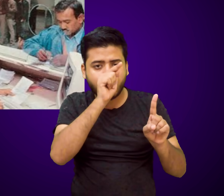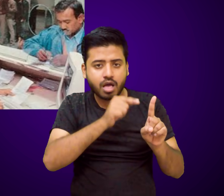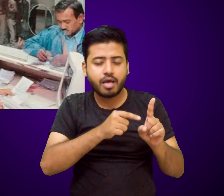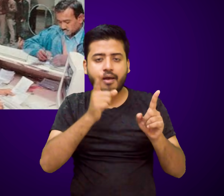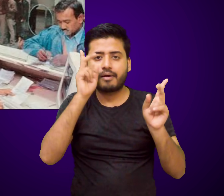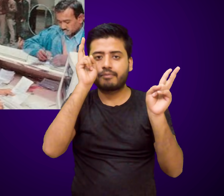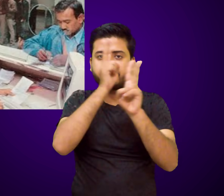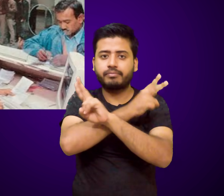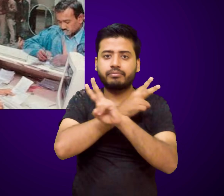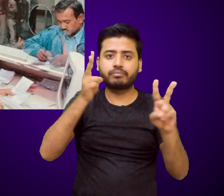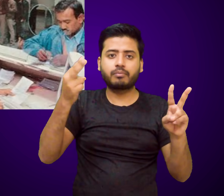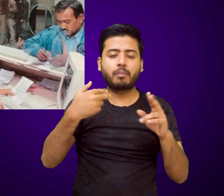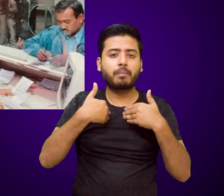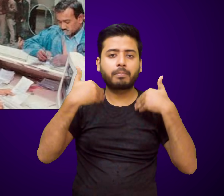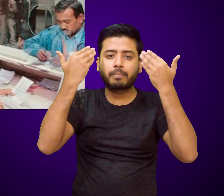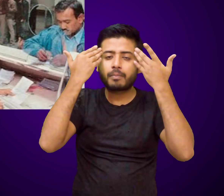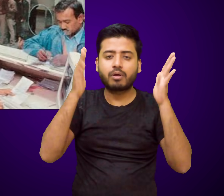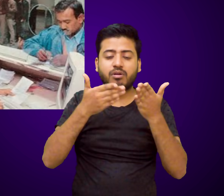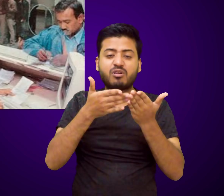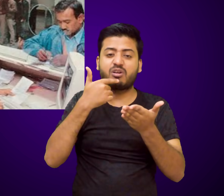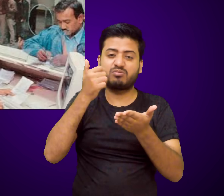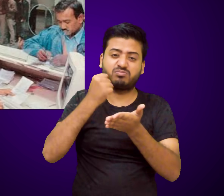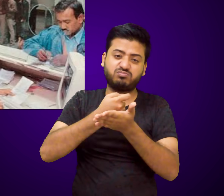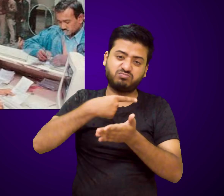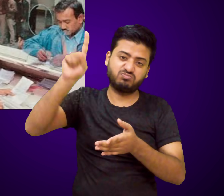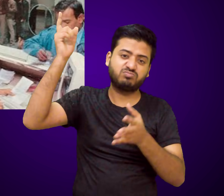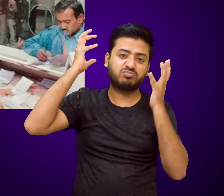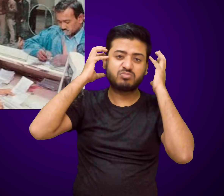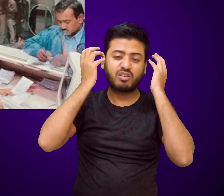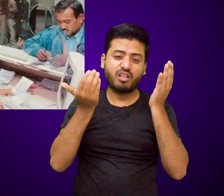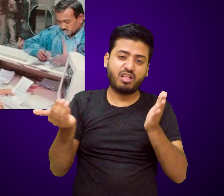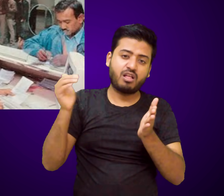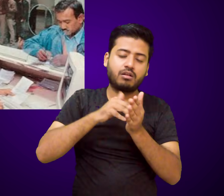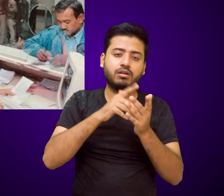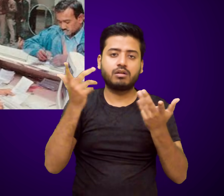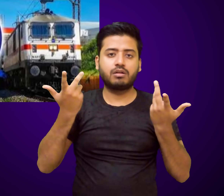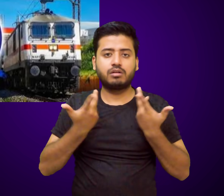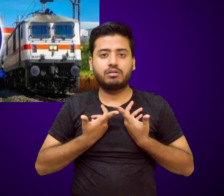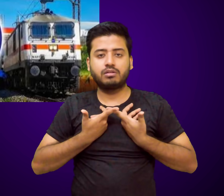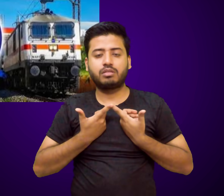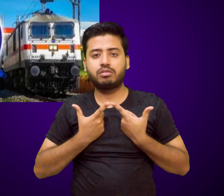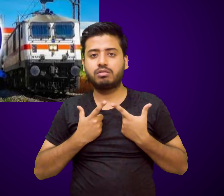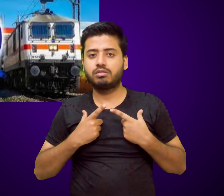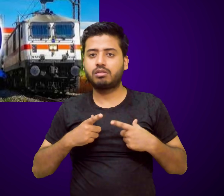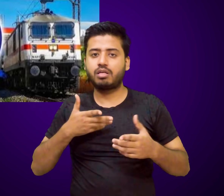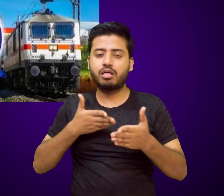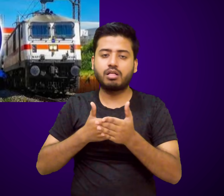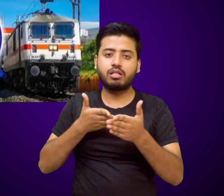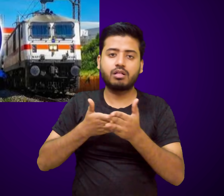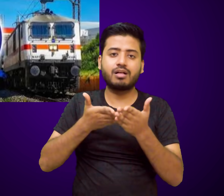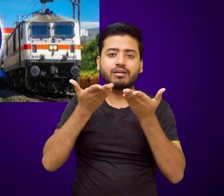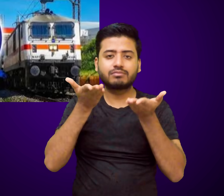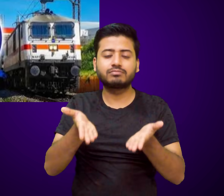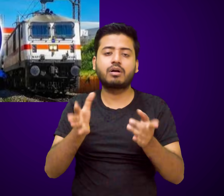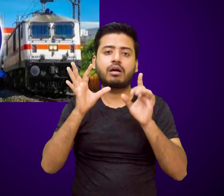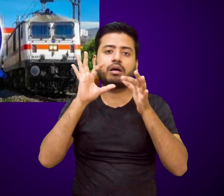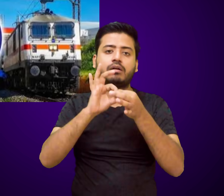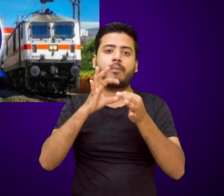reapply. Seek further redressal. If you are not satisfied with the outcome of the appeal, you can file a complaint with the Chief Commissioner